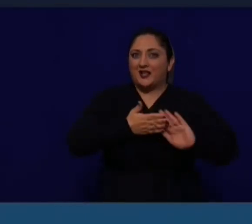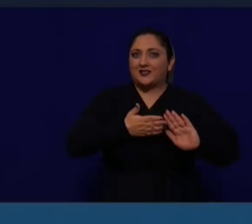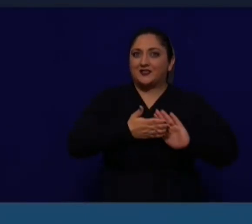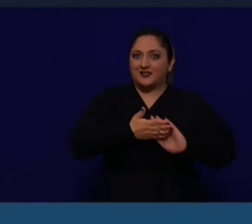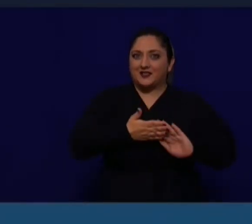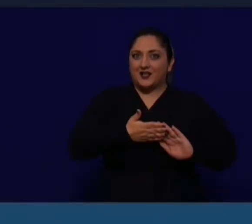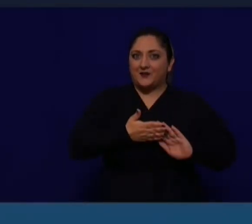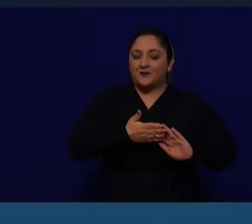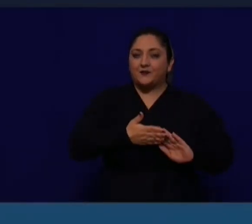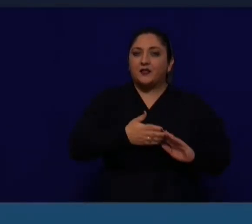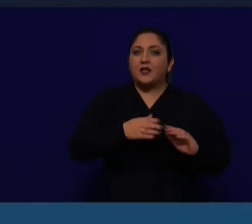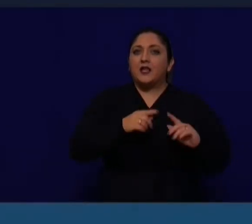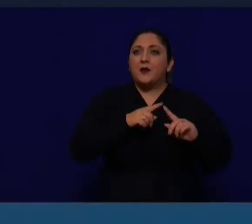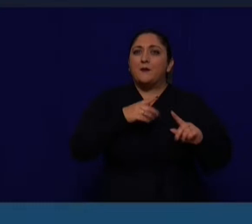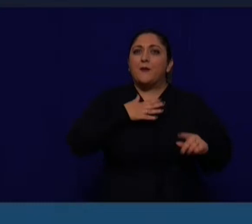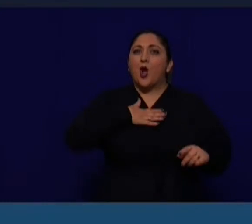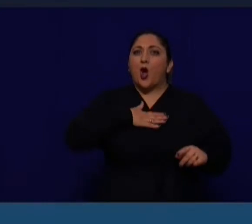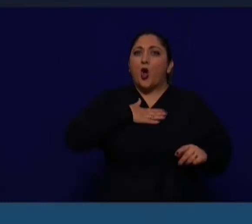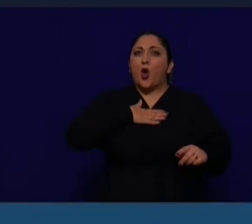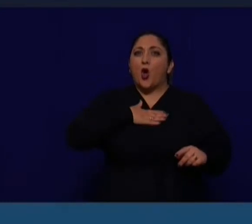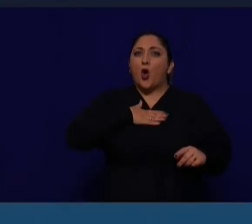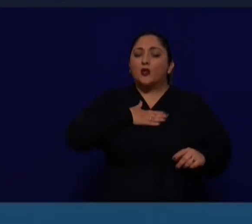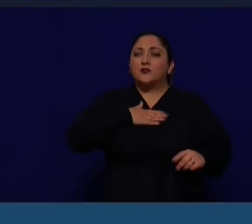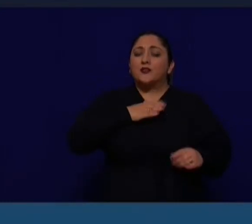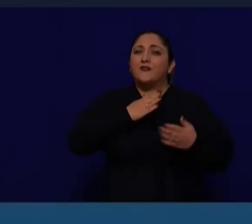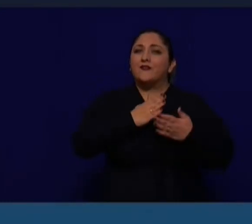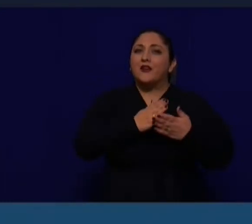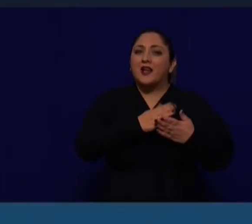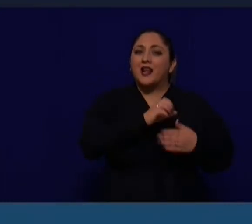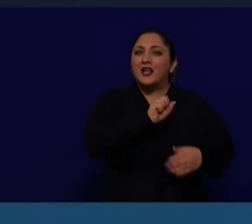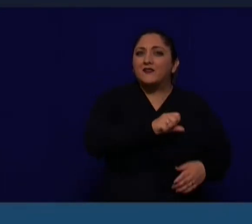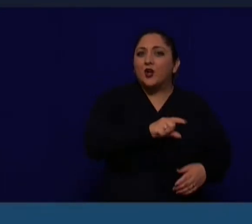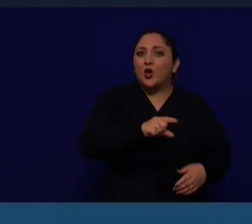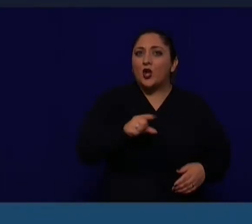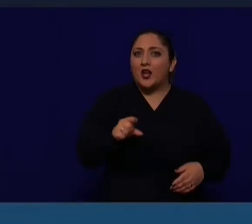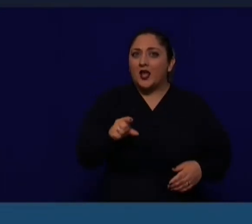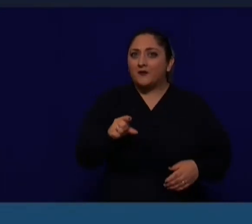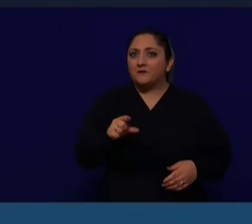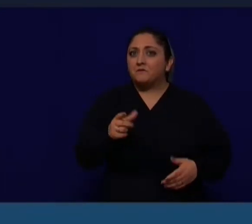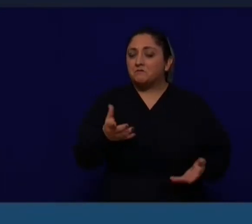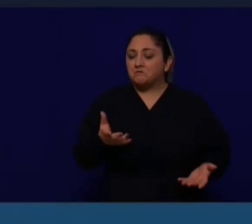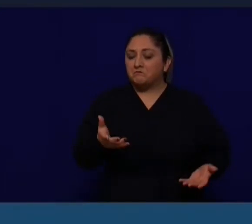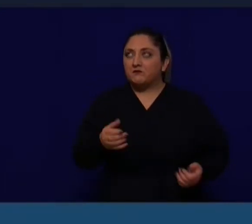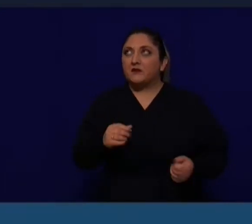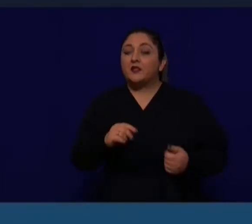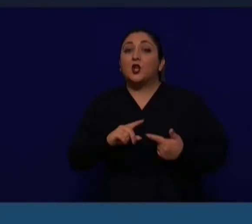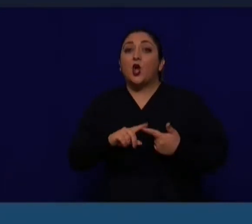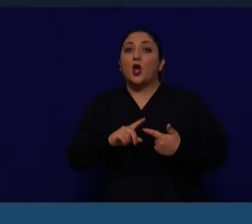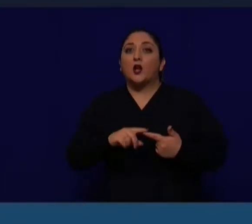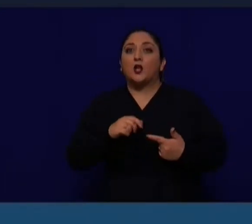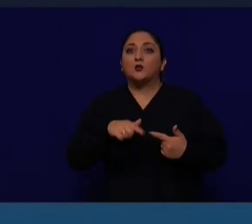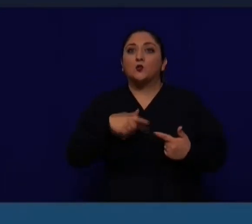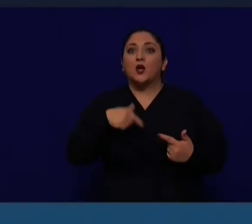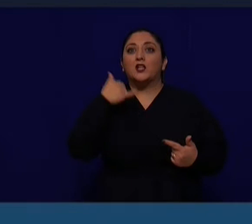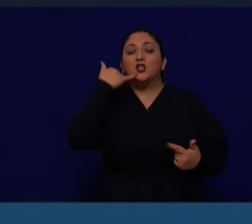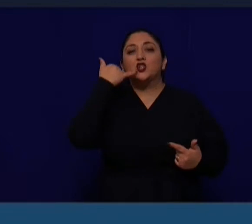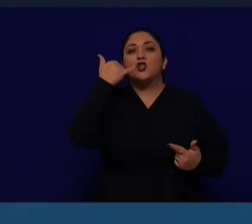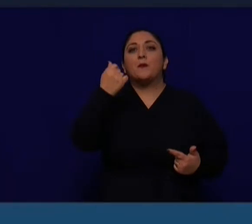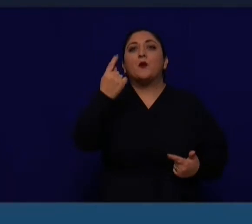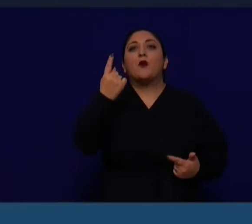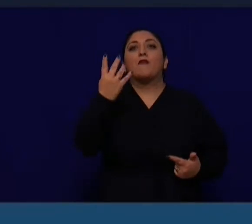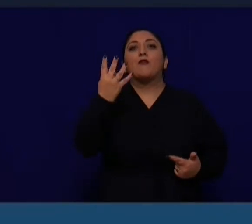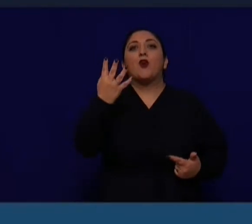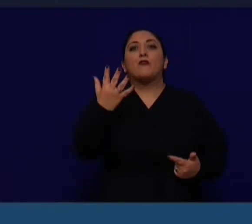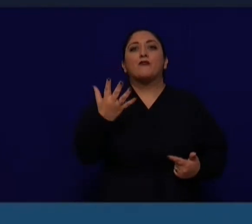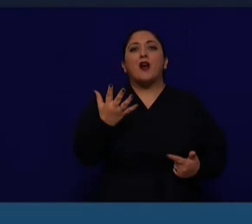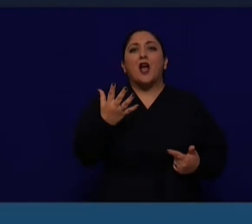their turn. Some of these people have also told us that they've been calling up the 145 COVID helpline to no avail, which my colleague also pointed out earlier.